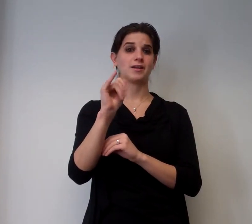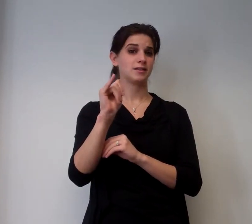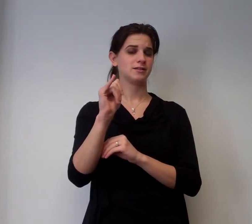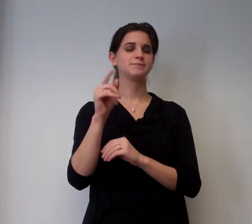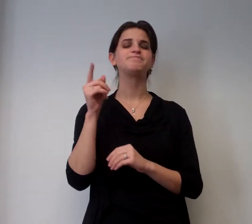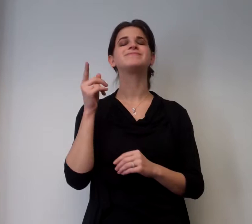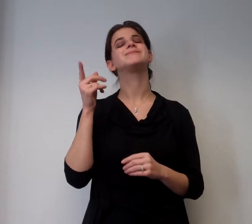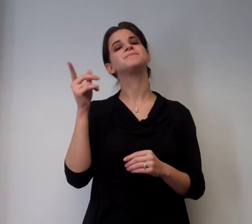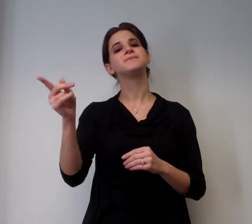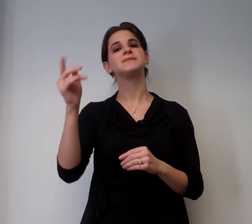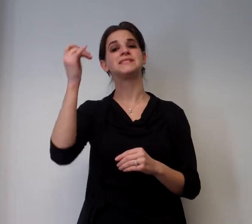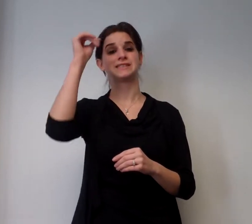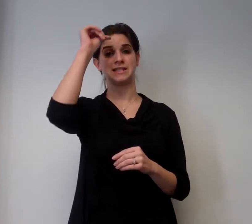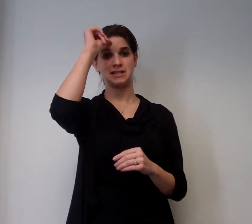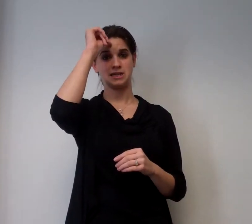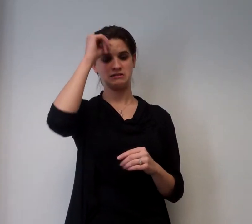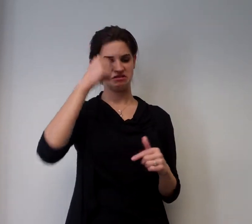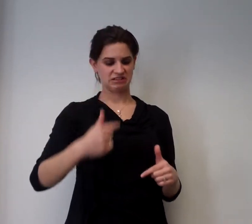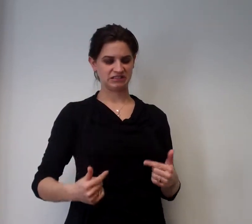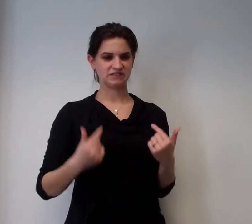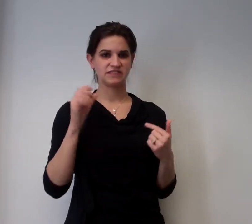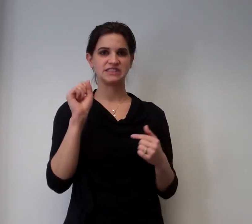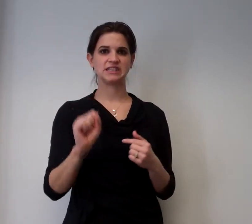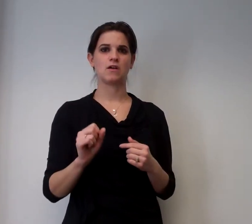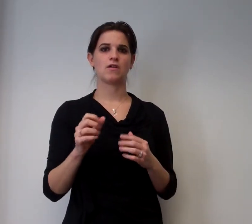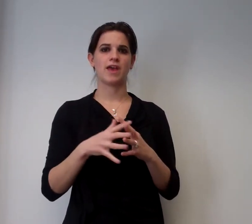South Africa under apartheid and